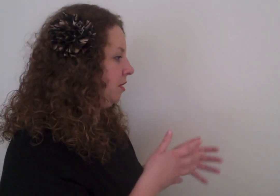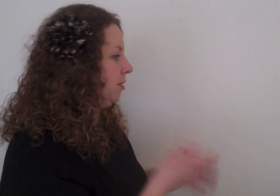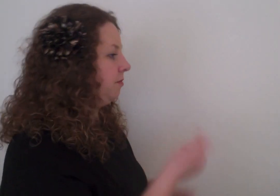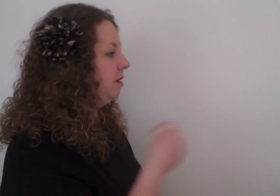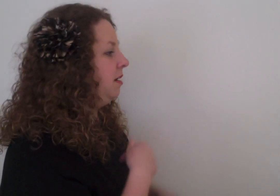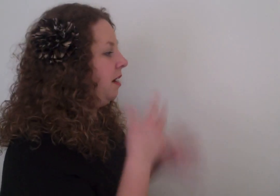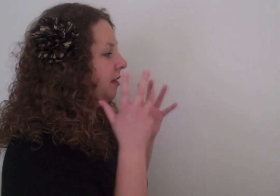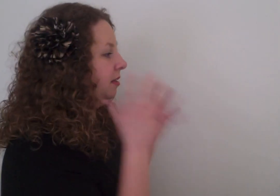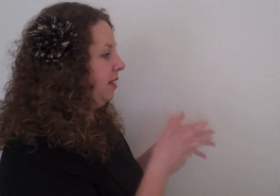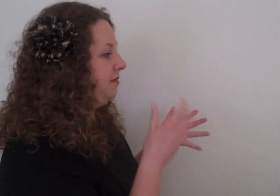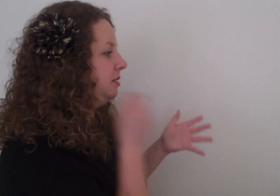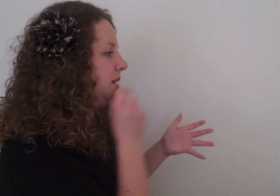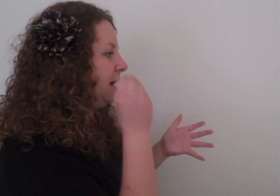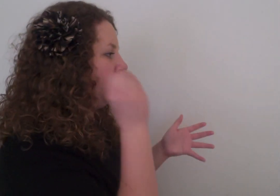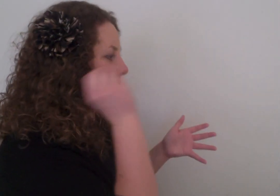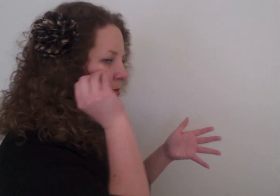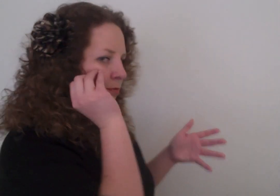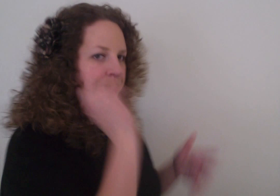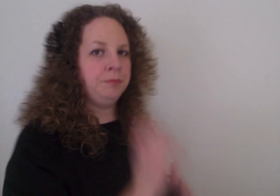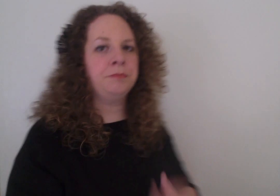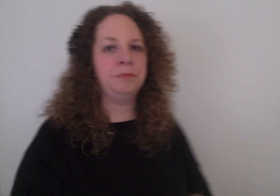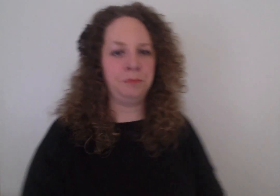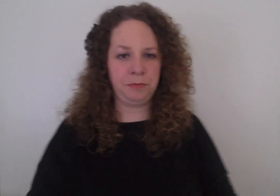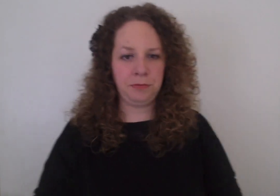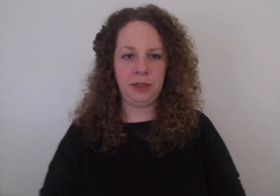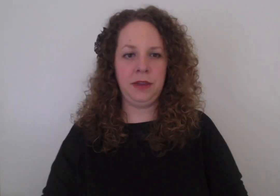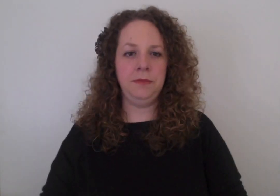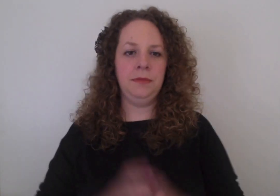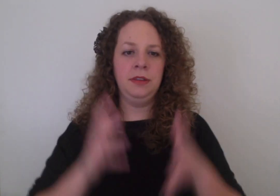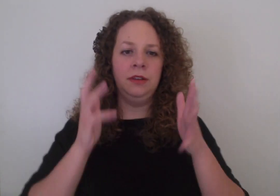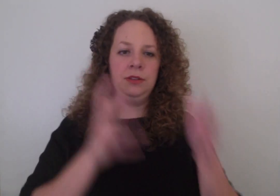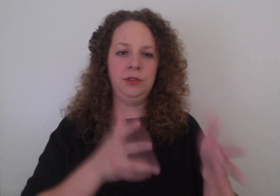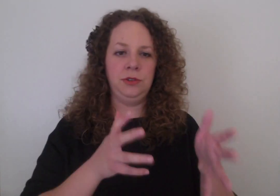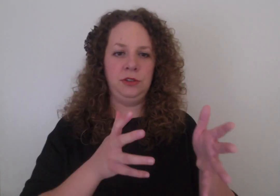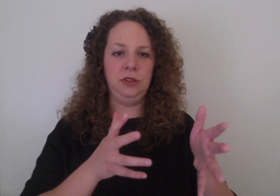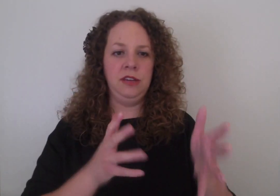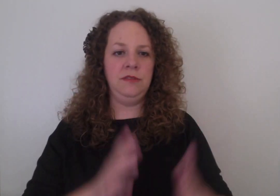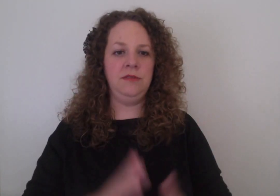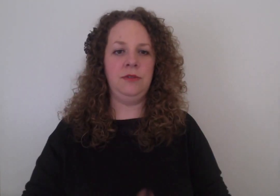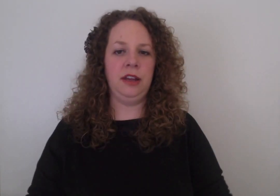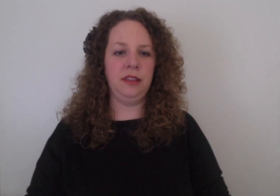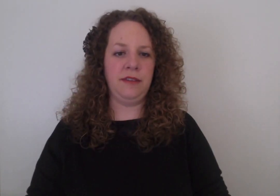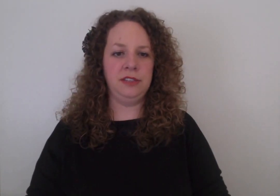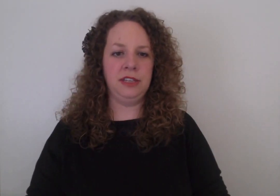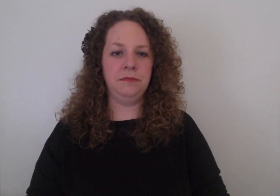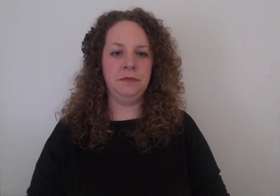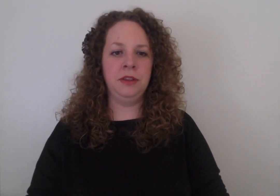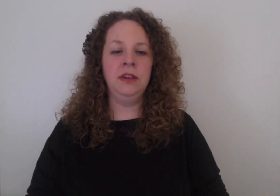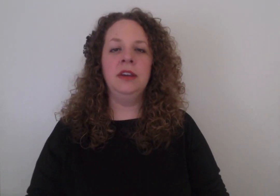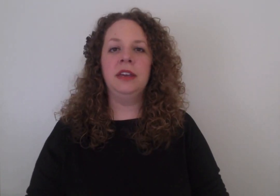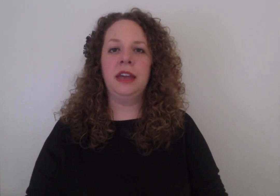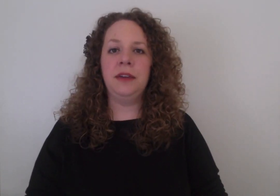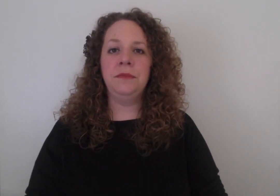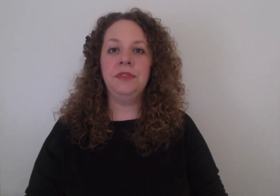Oh, I left it at home. Okay, so to leave or I left it. Okay, then the